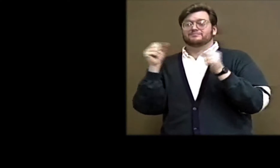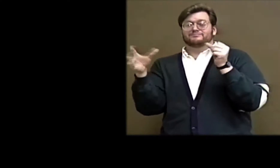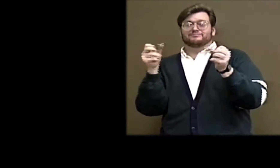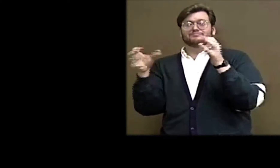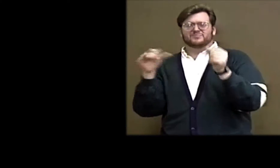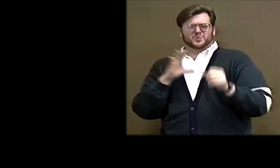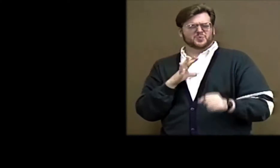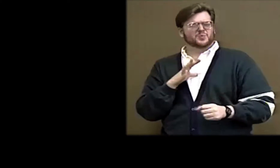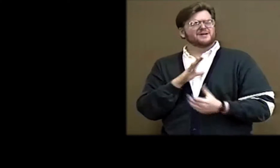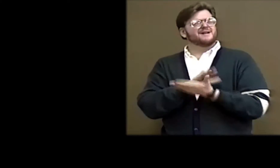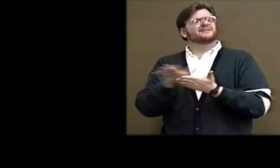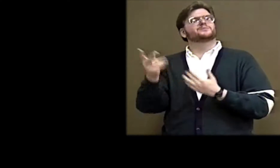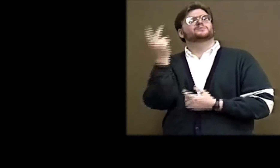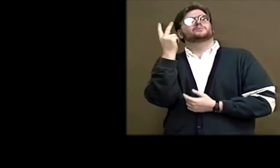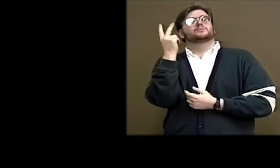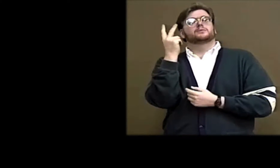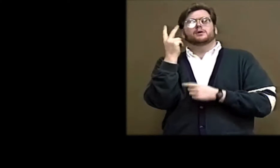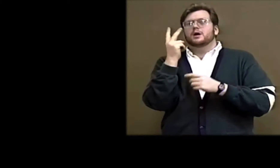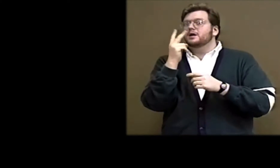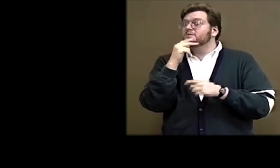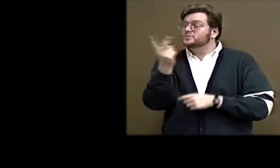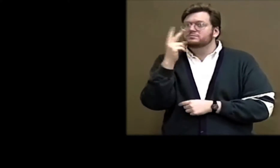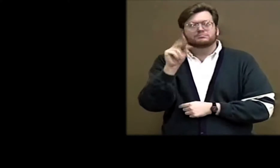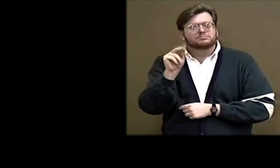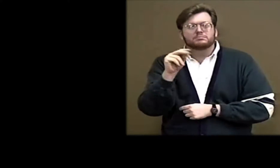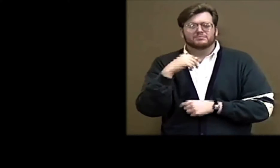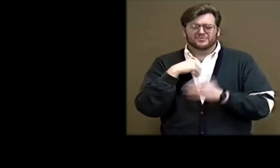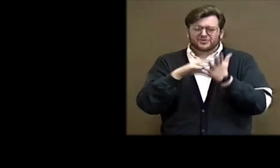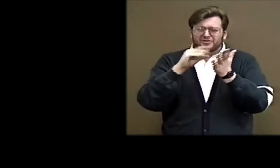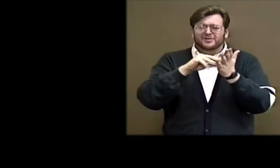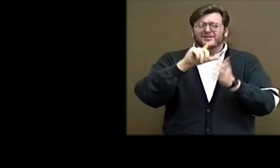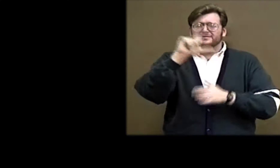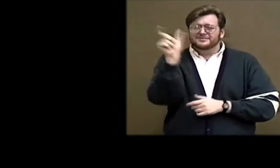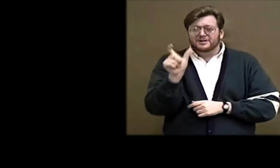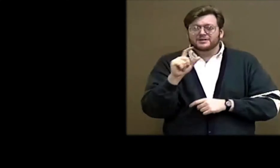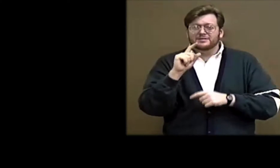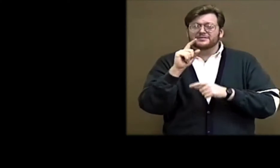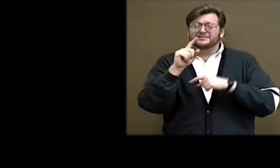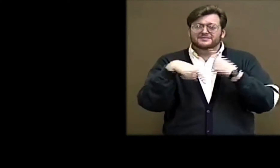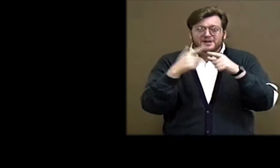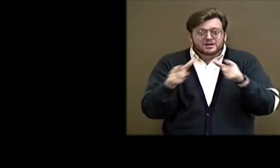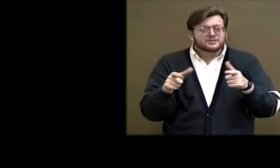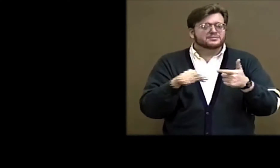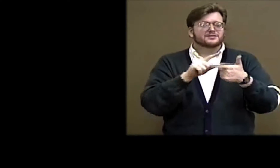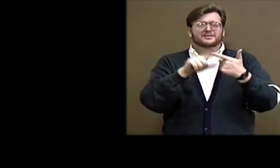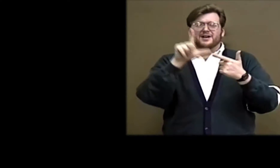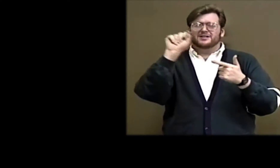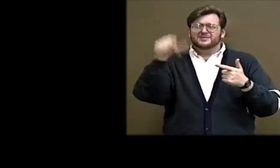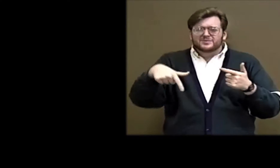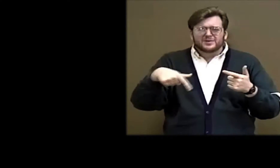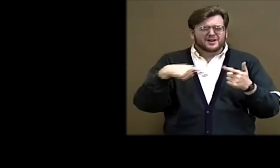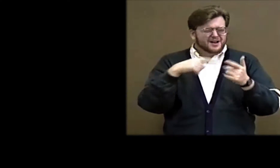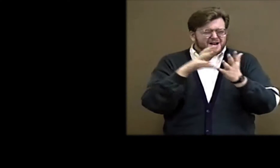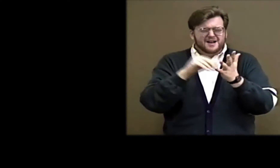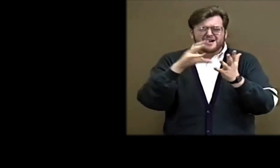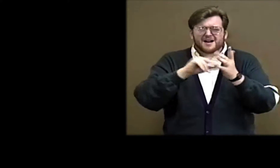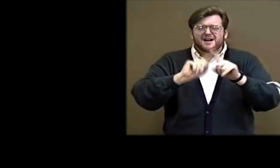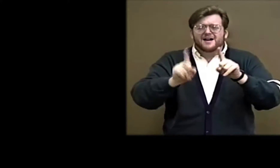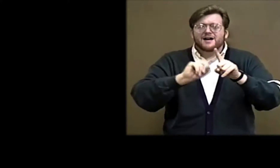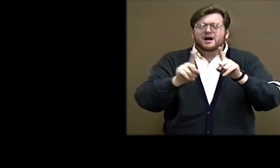languages, English and ASL. I'm learning Italian Sign Language and Quebec Sign Language as well. Learning different languages is nice.